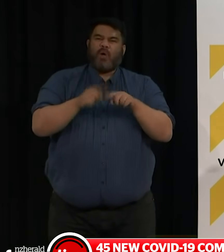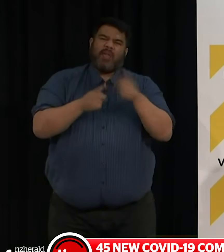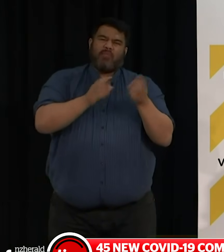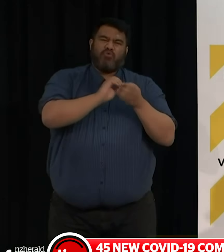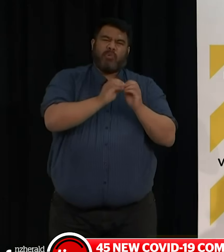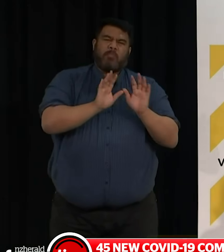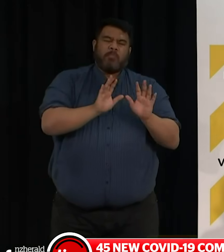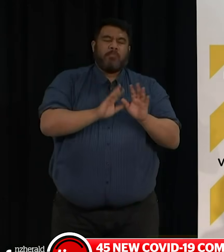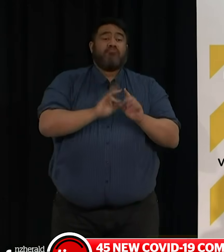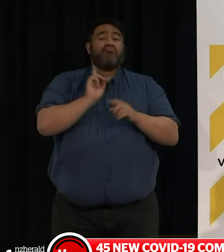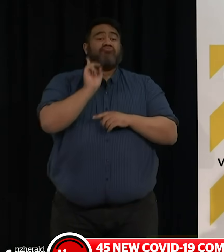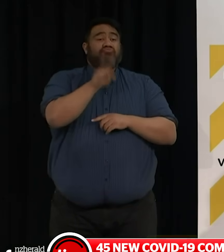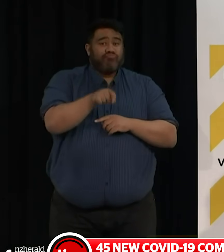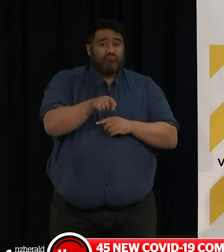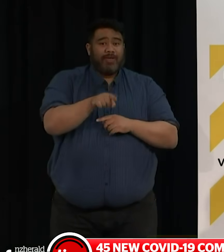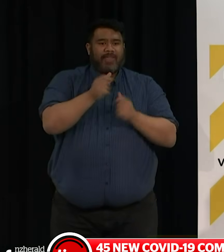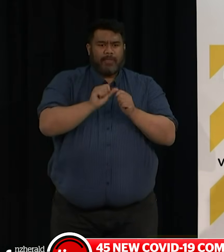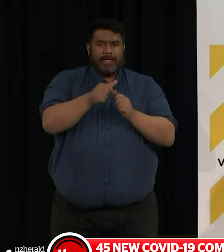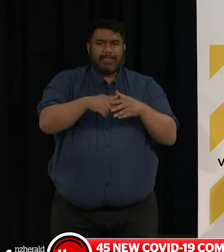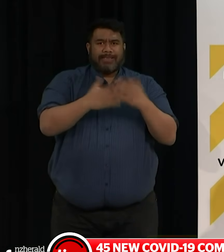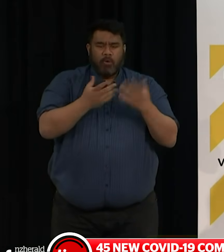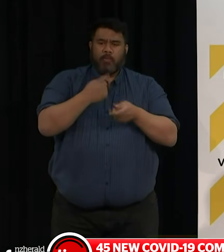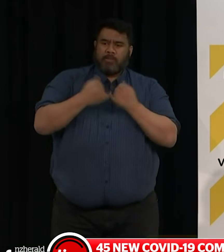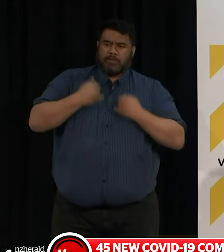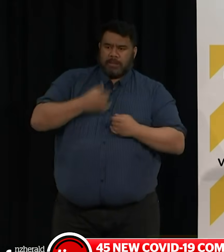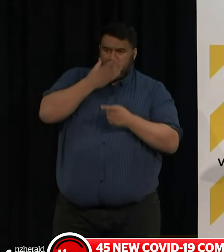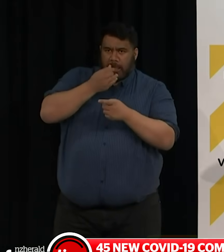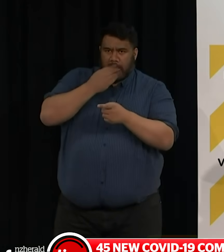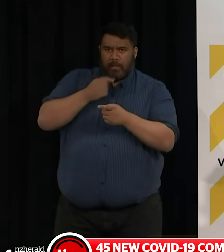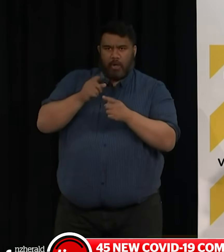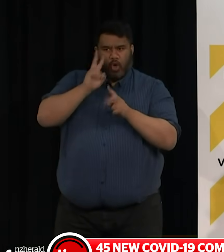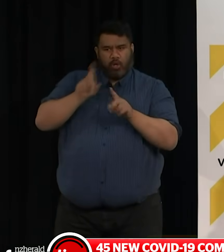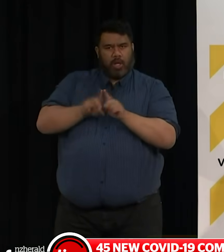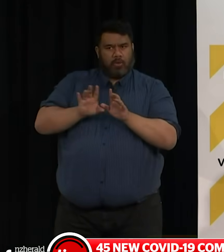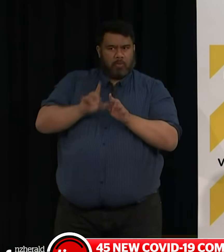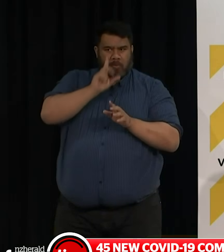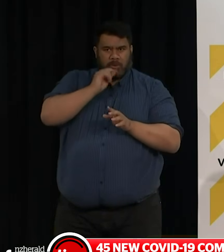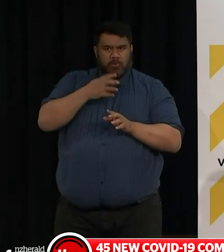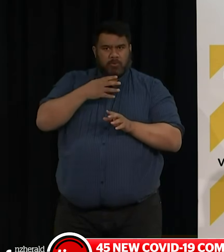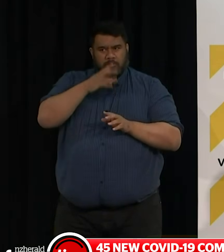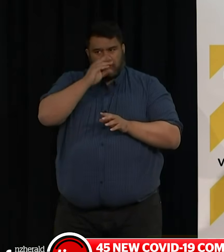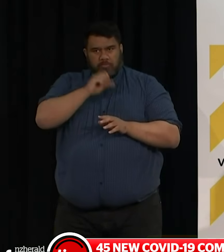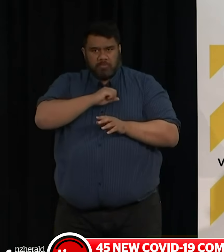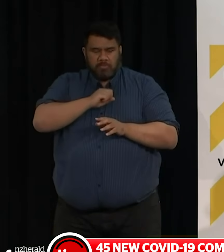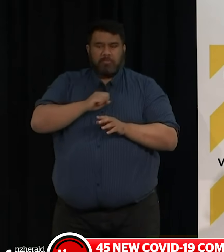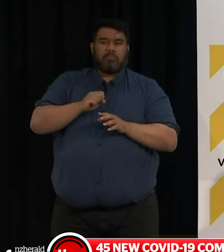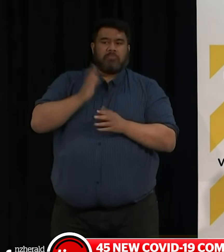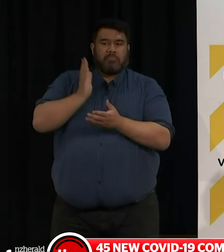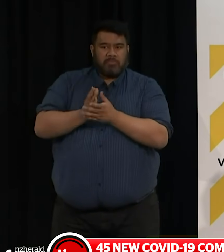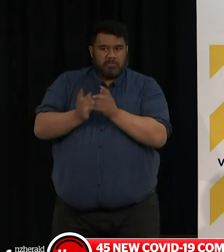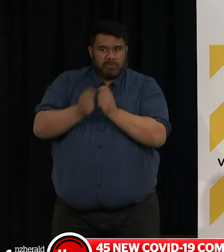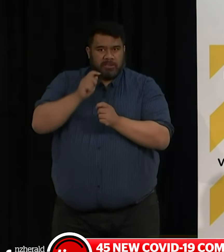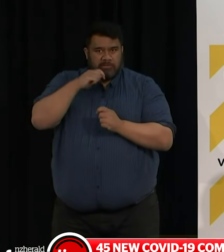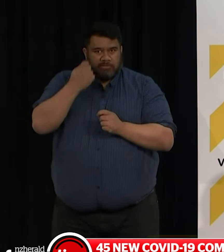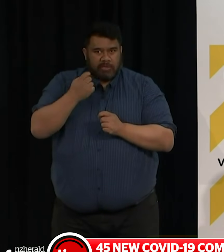condition. They became unwell the next day with COVID-related symptoms and were subsequently tested with a positive result returned